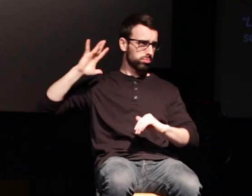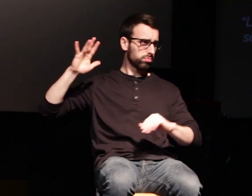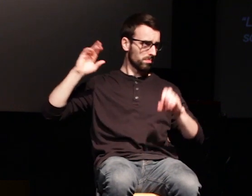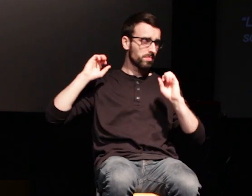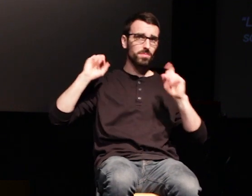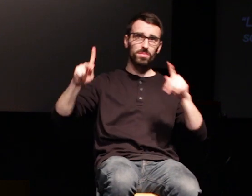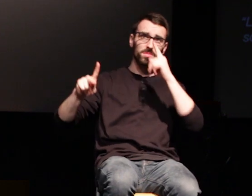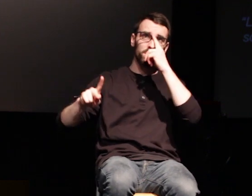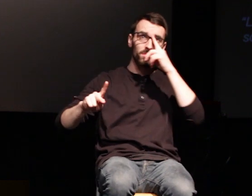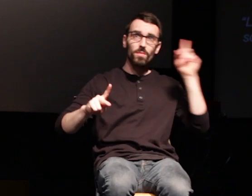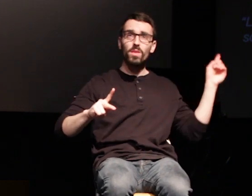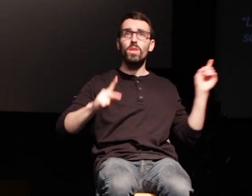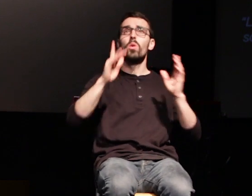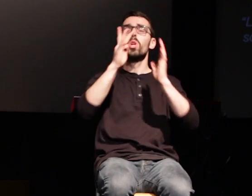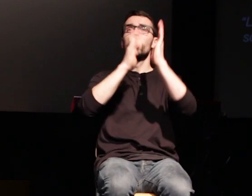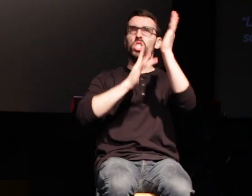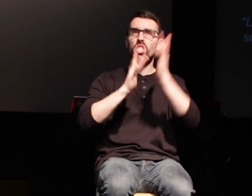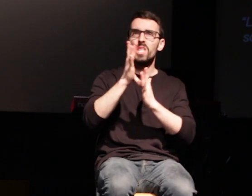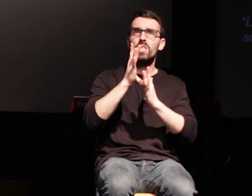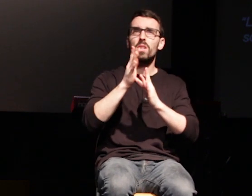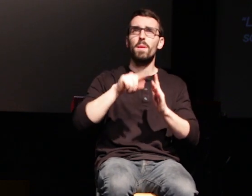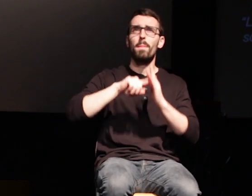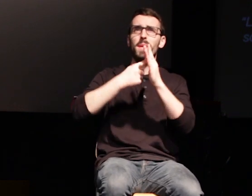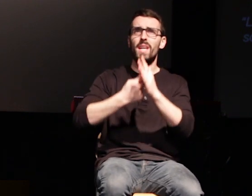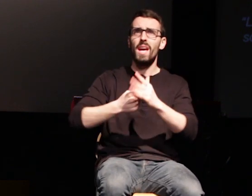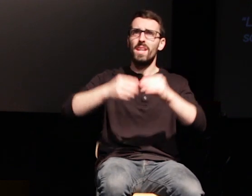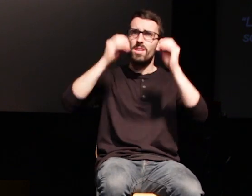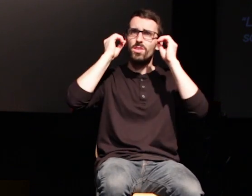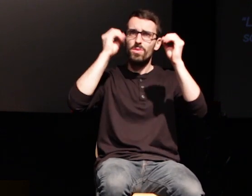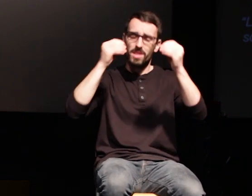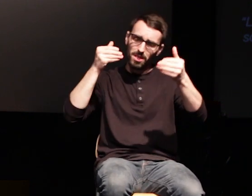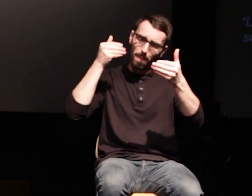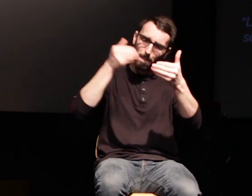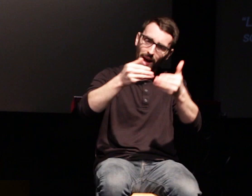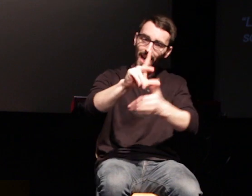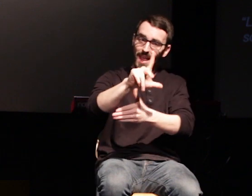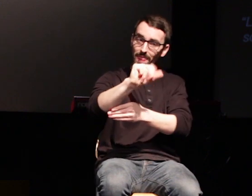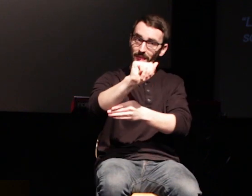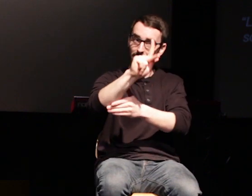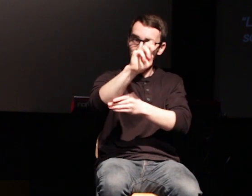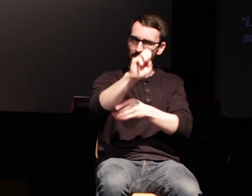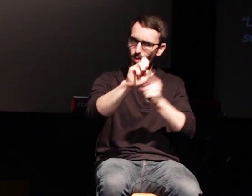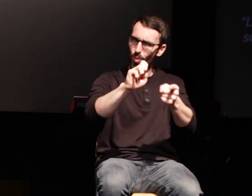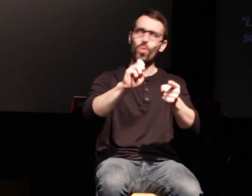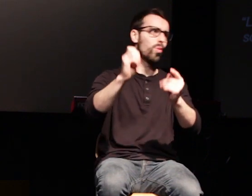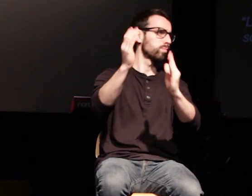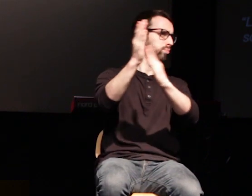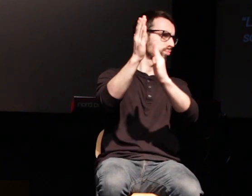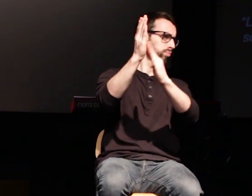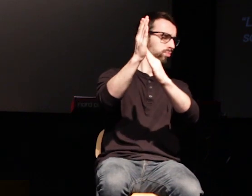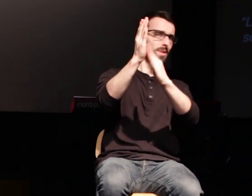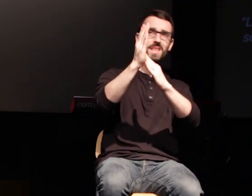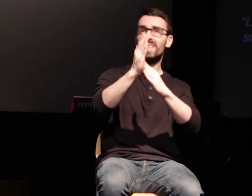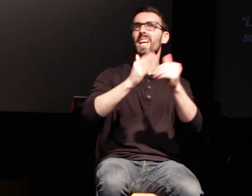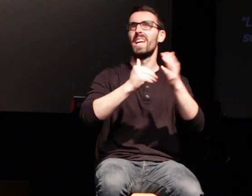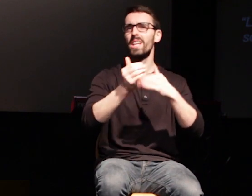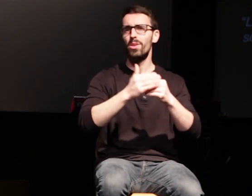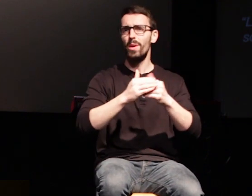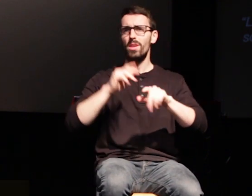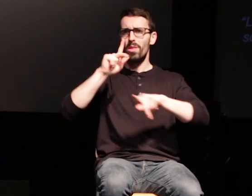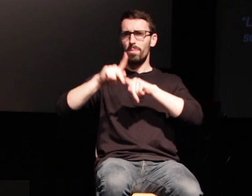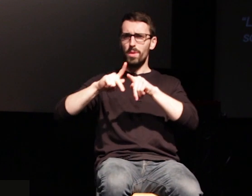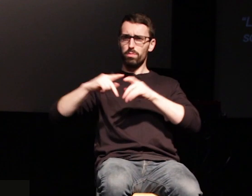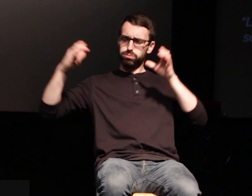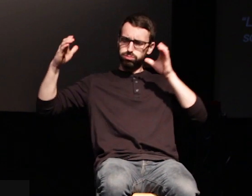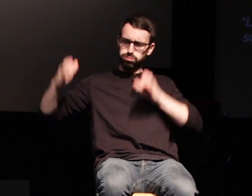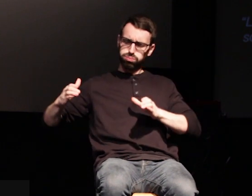Again, Jesus began to teach by the lake. Can I get an amen on that one for February 2nd? Amen. The crowd that gathered around him was so large